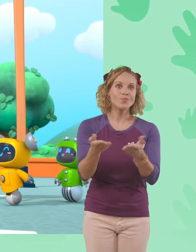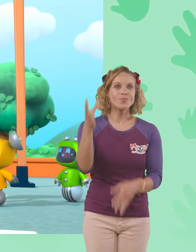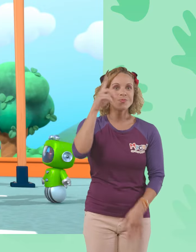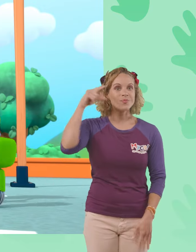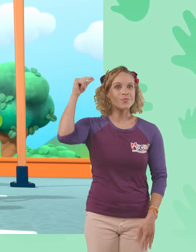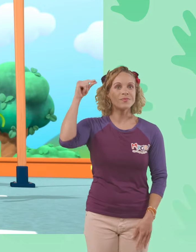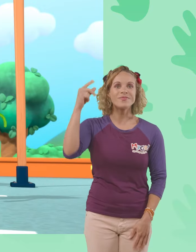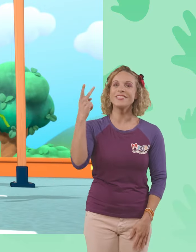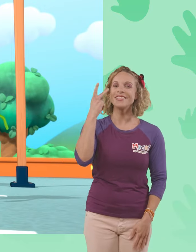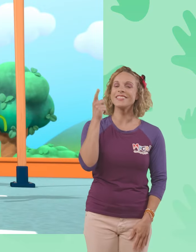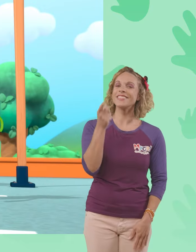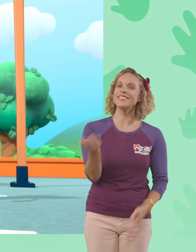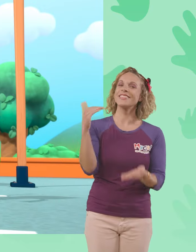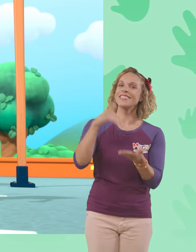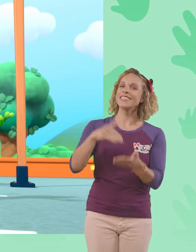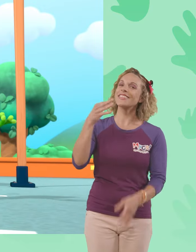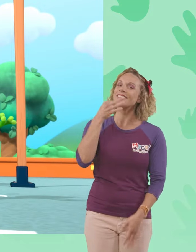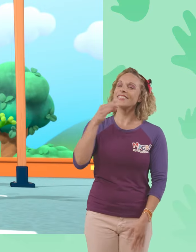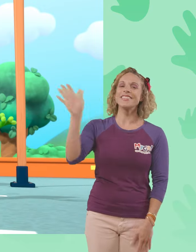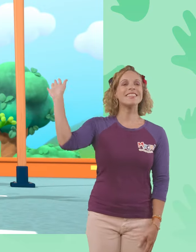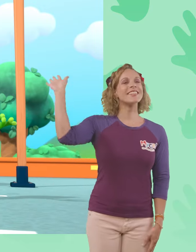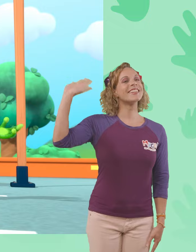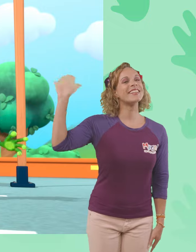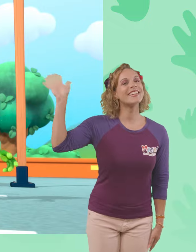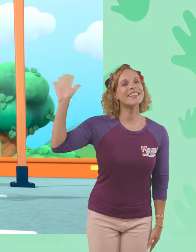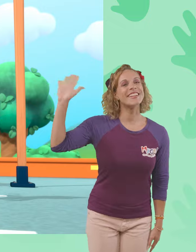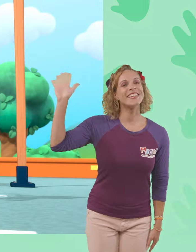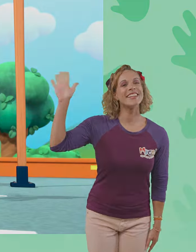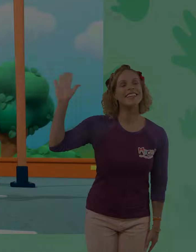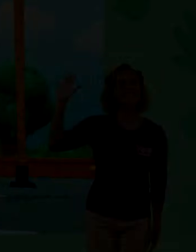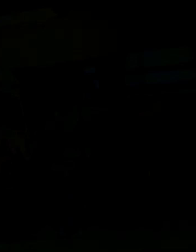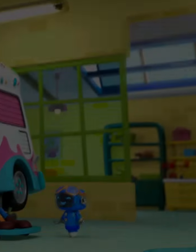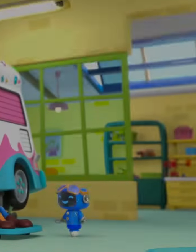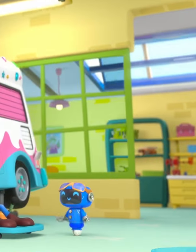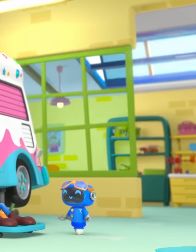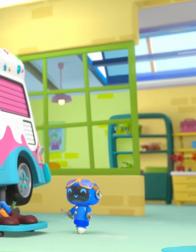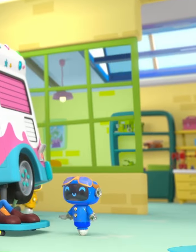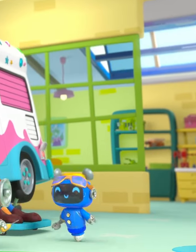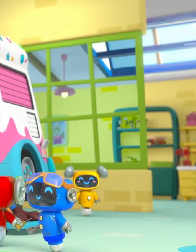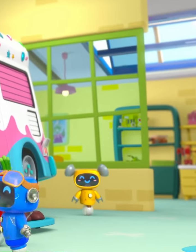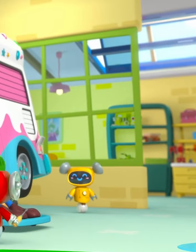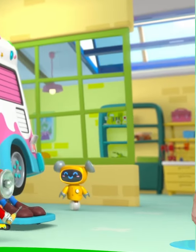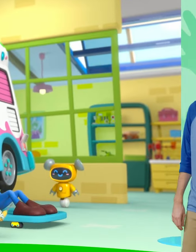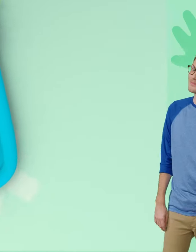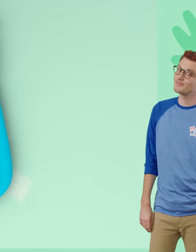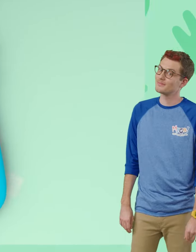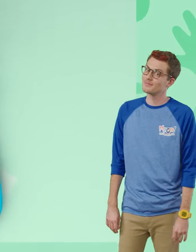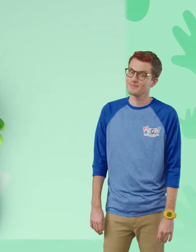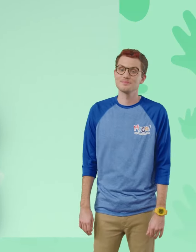service. We'll see you again soon. Bye!